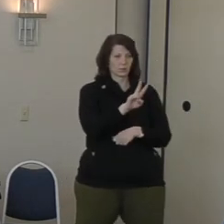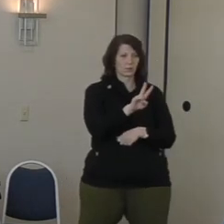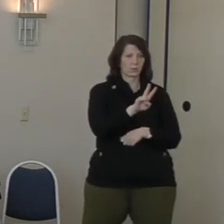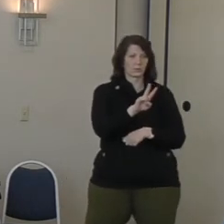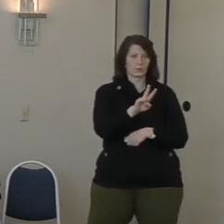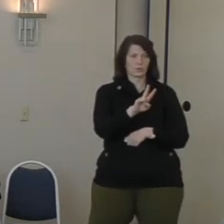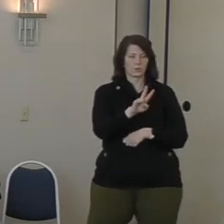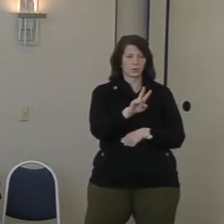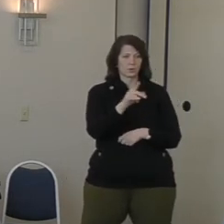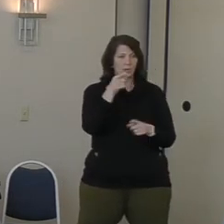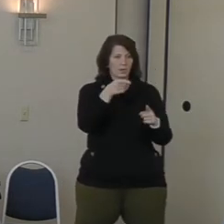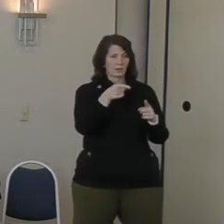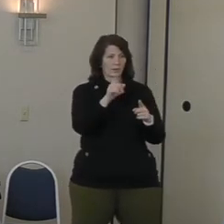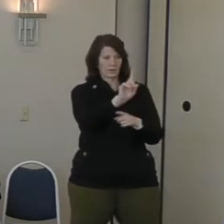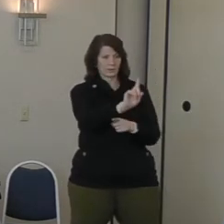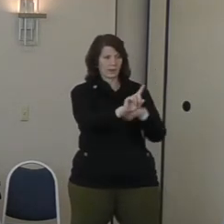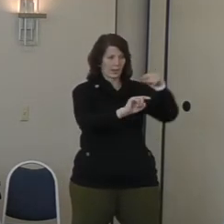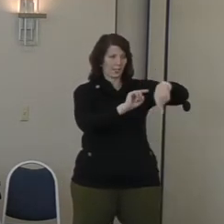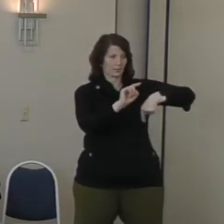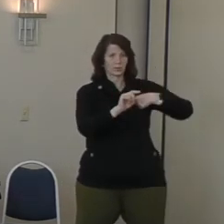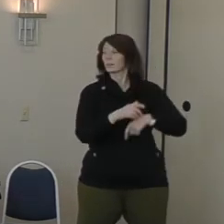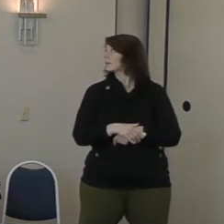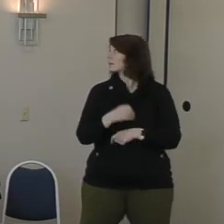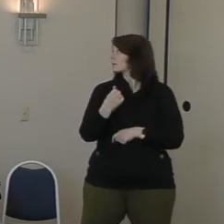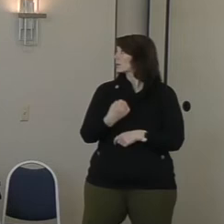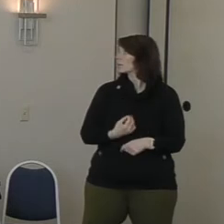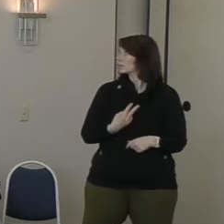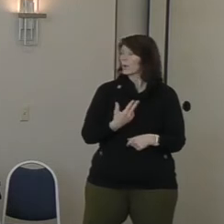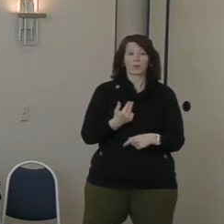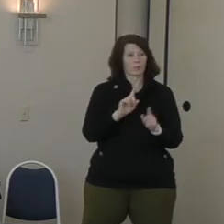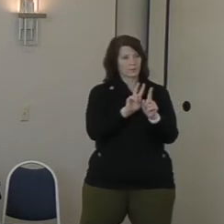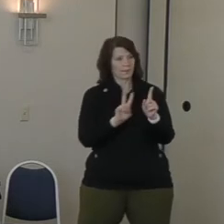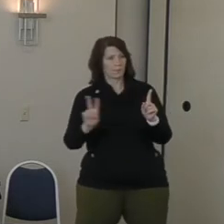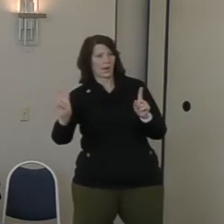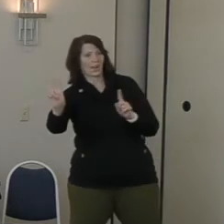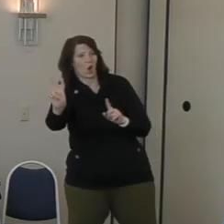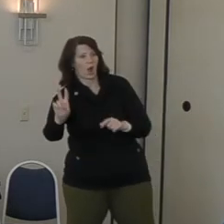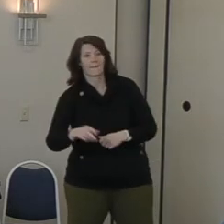they're ultimately going to target is the guy in the circle here. 12 and 13 break off.